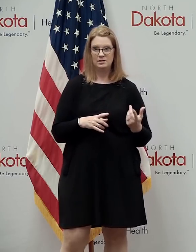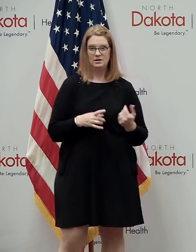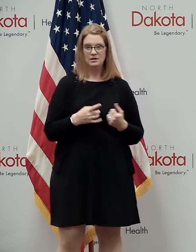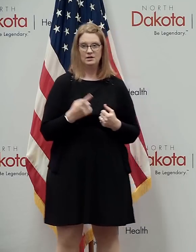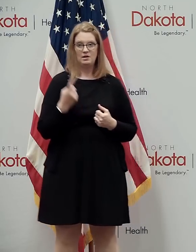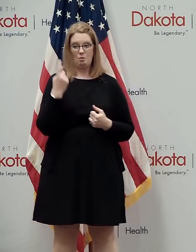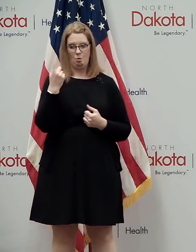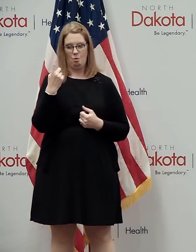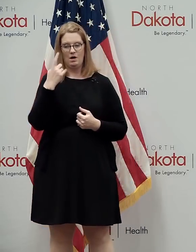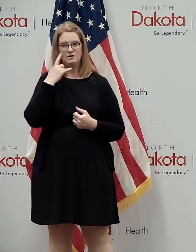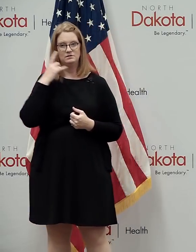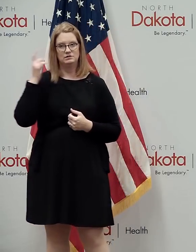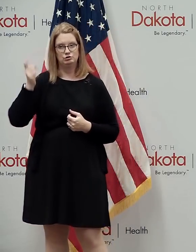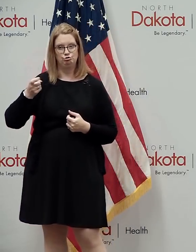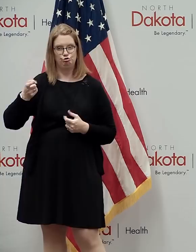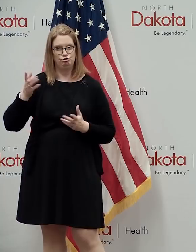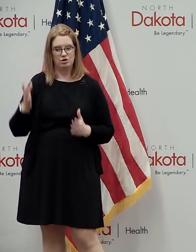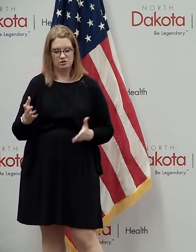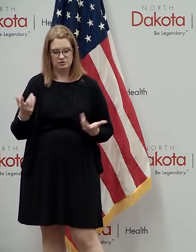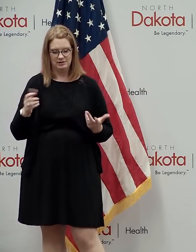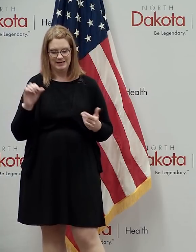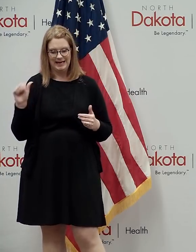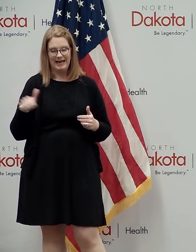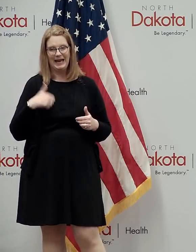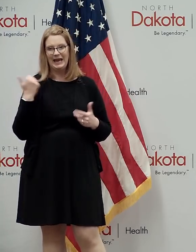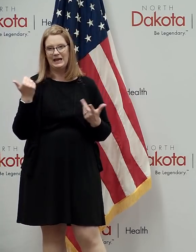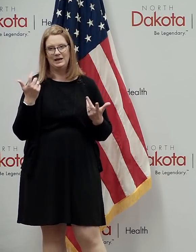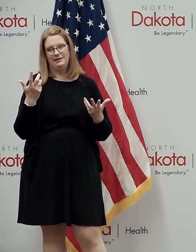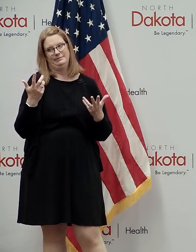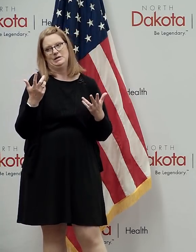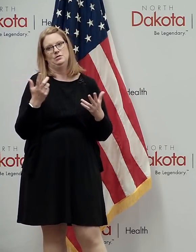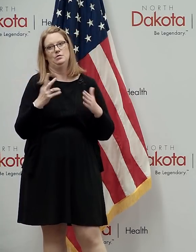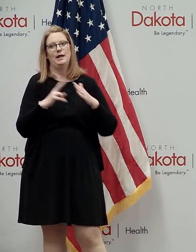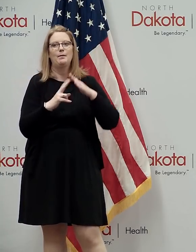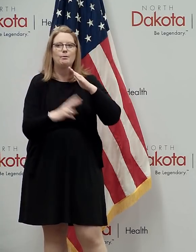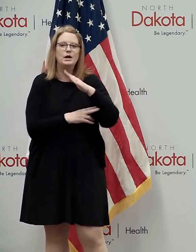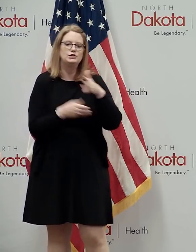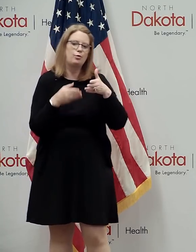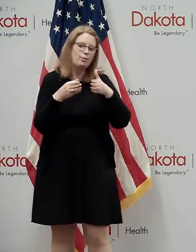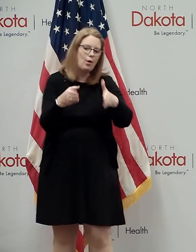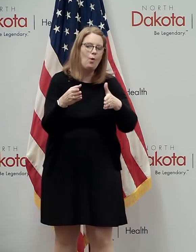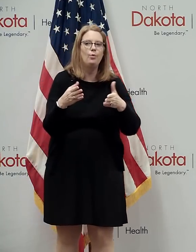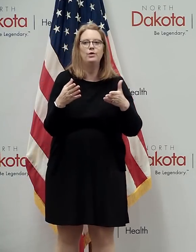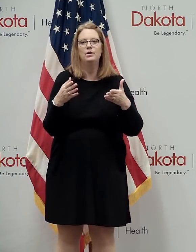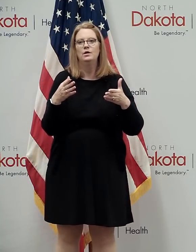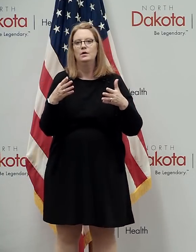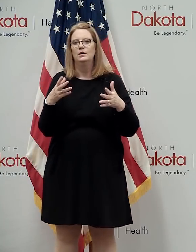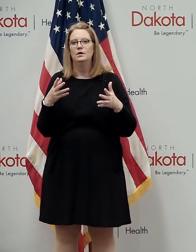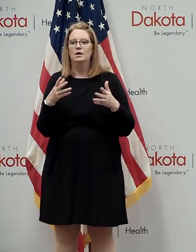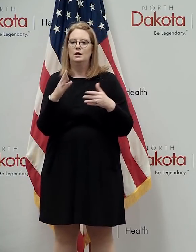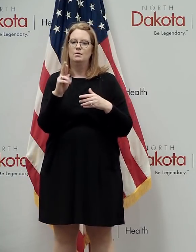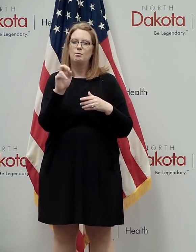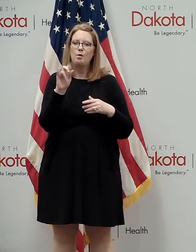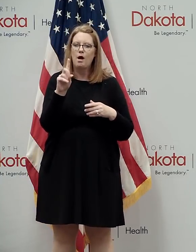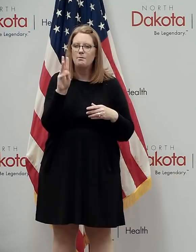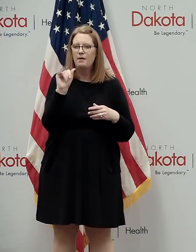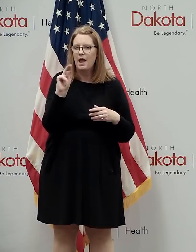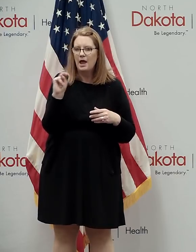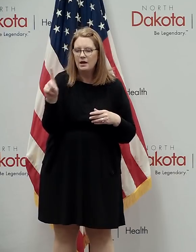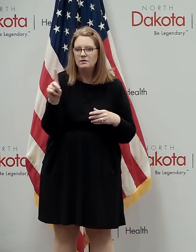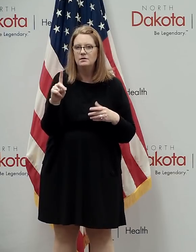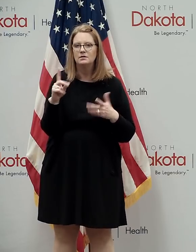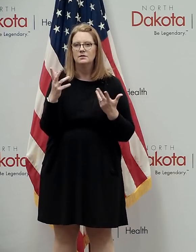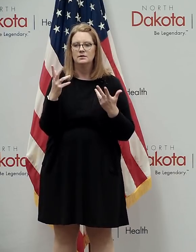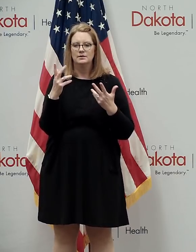judge take any piece of infrastructure, and I don't care if it's a bridge, a road, a broadband, piece of